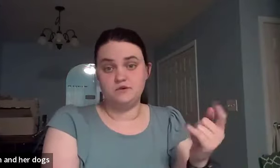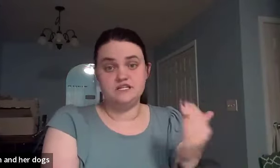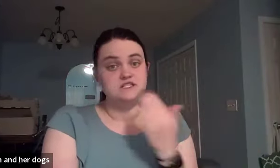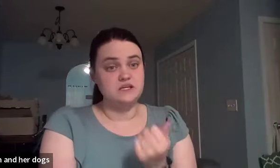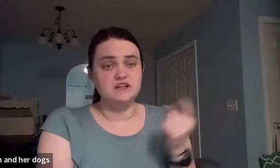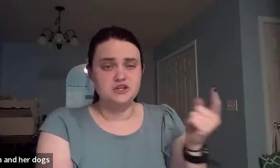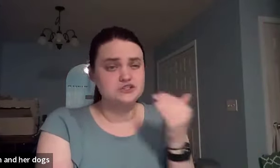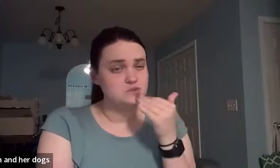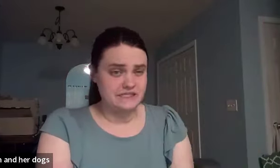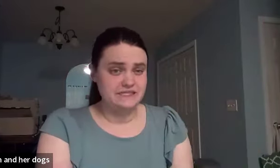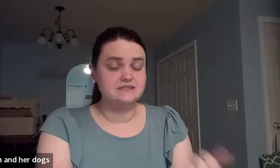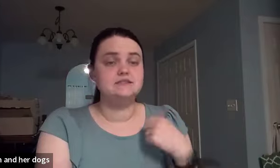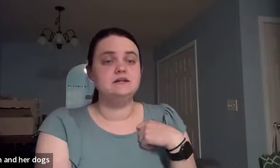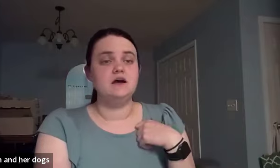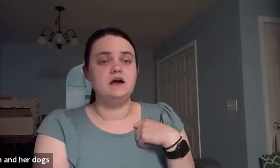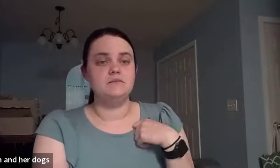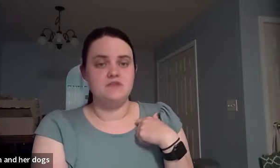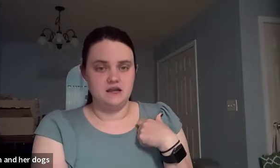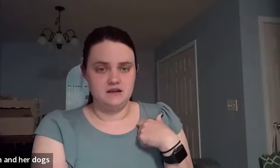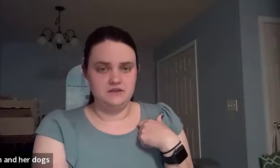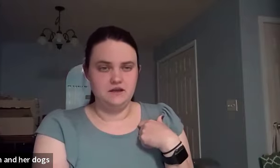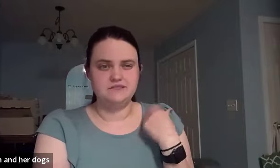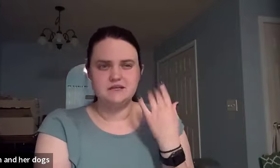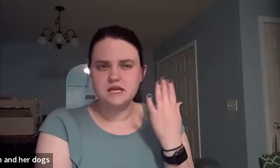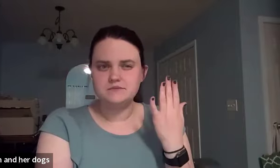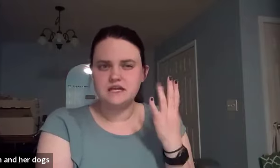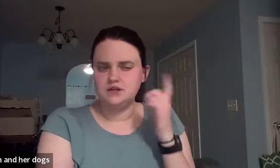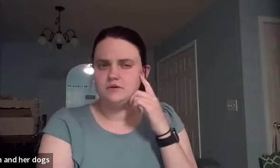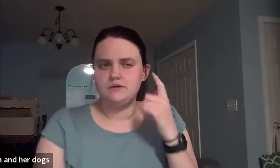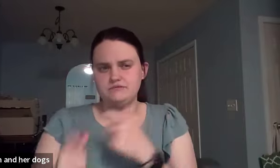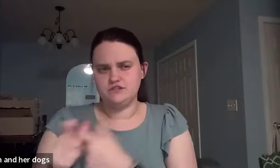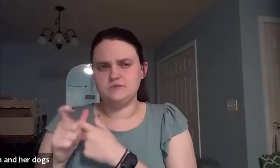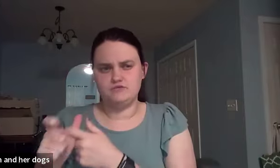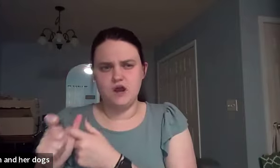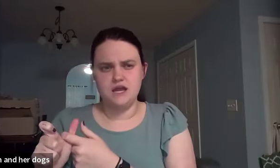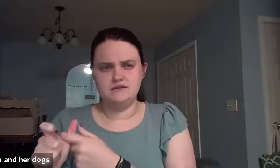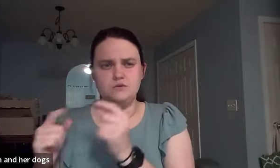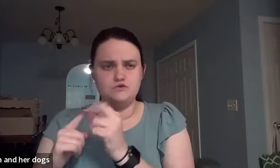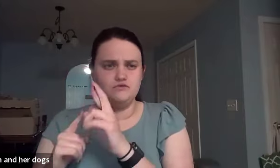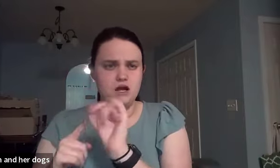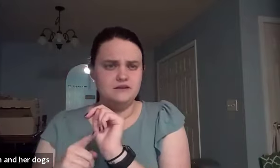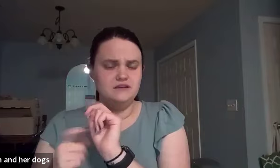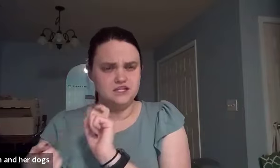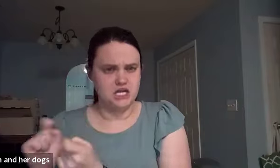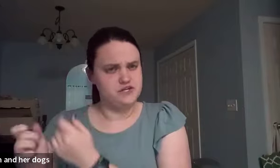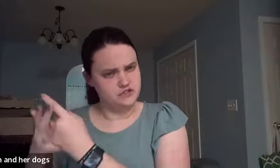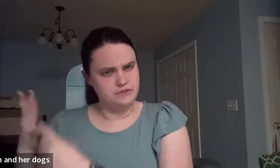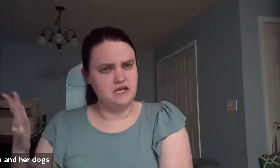someone is sweet, like you're sweet, that kind of thing. Sometimes, like, like when we talk about run, the word run can change depending